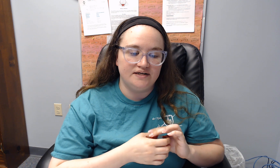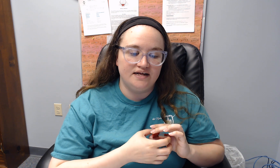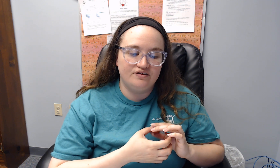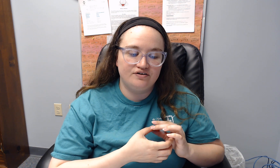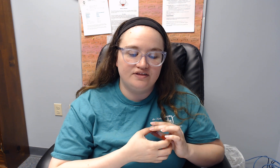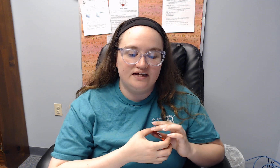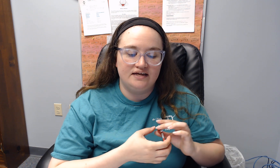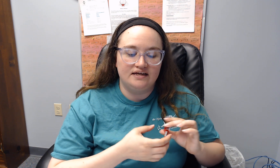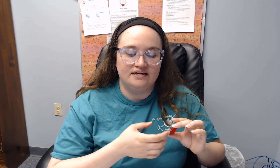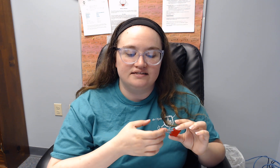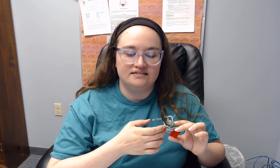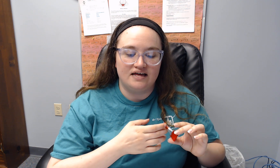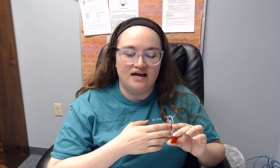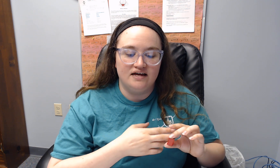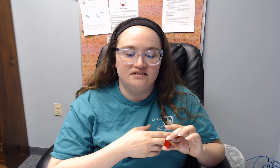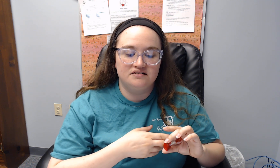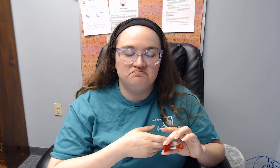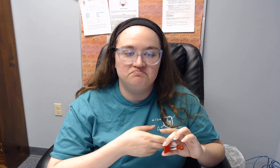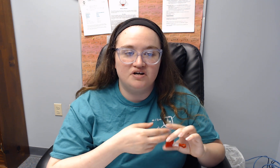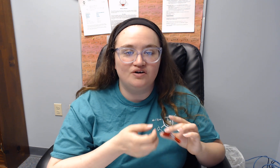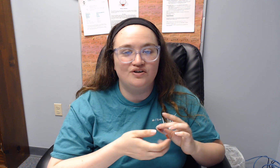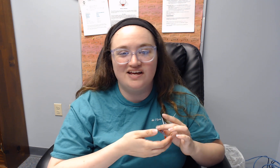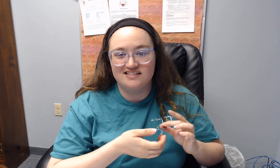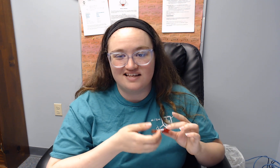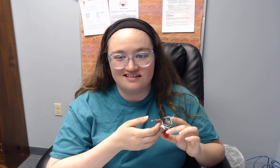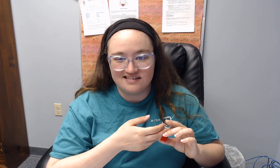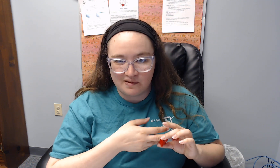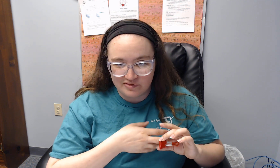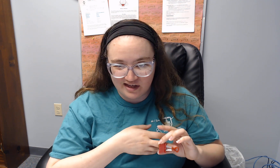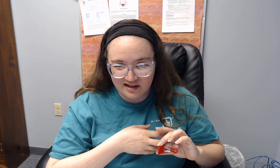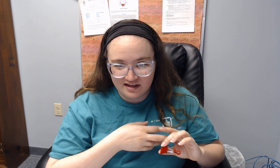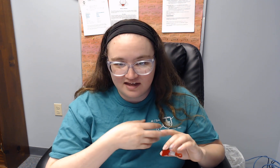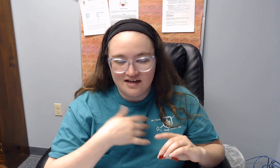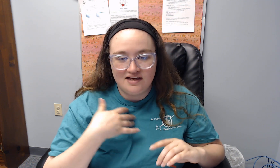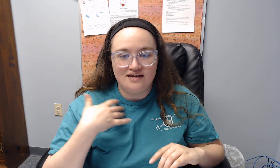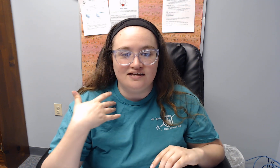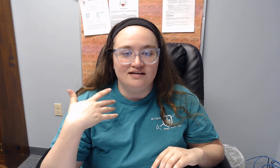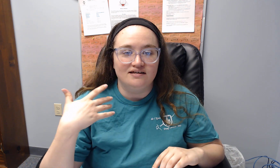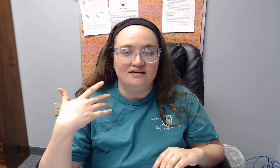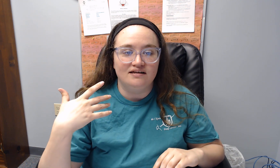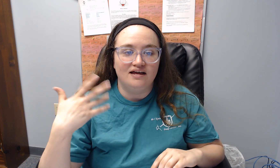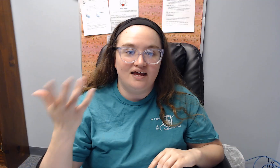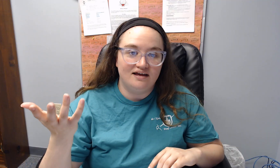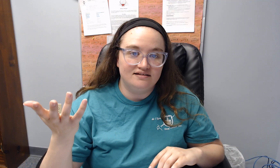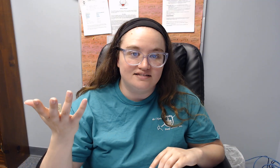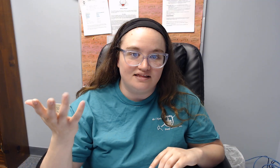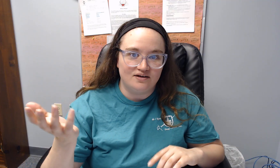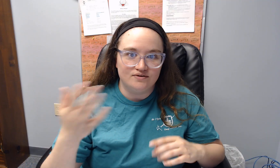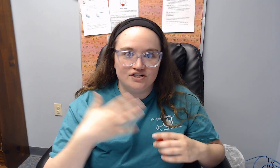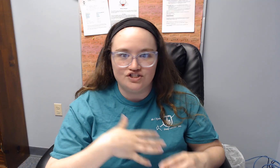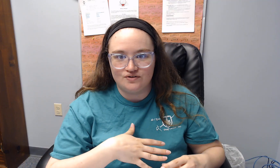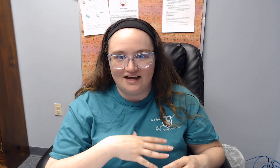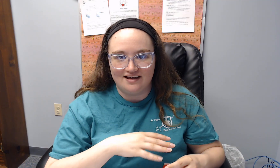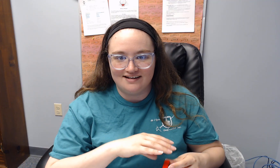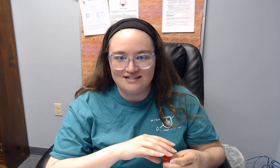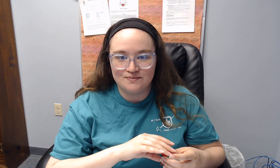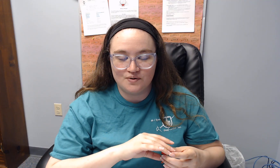Another thing is that, you can't say the same thing in sign language as you can in spoken